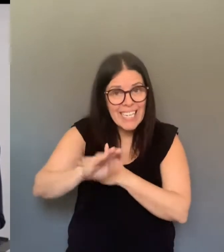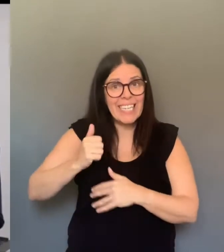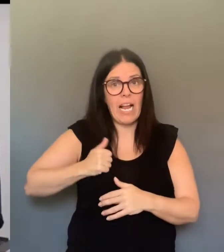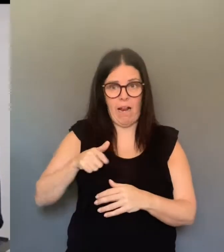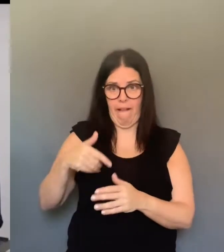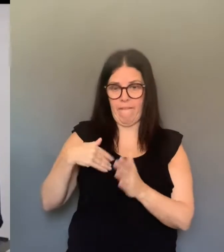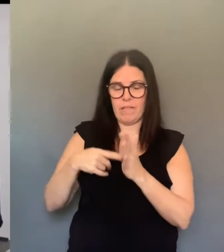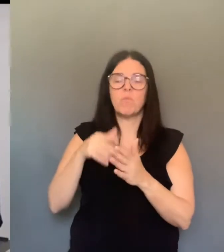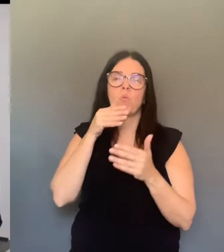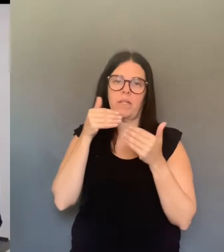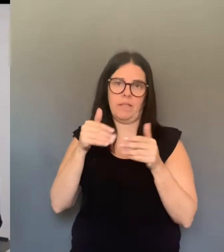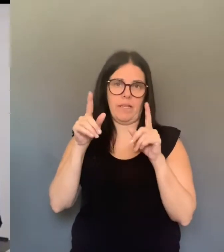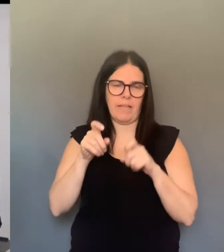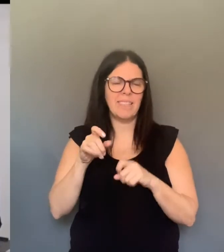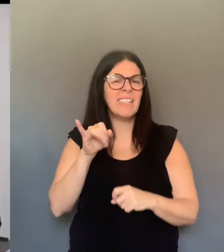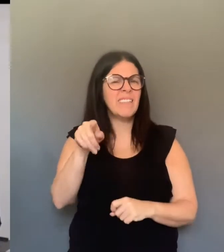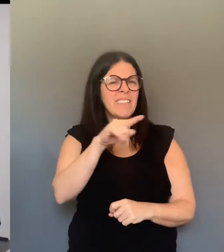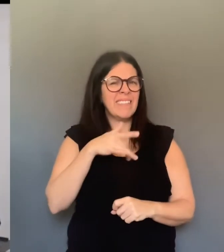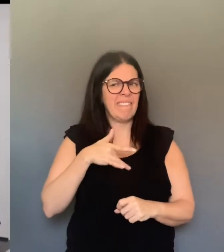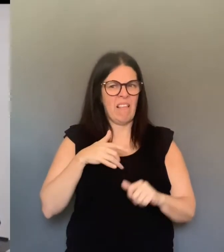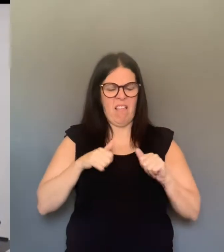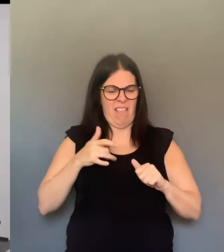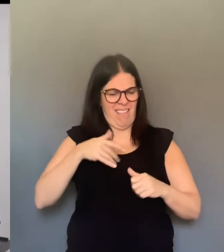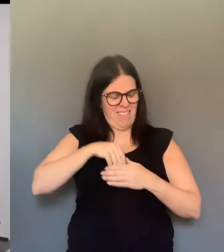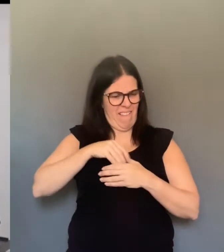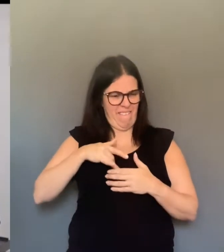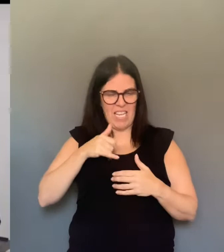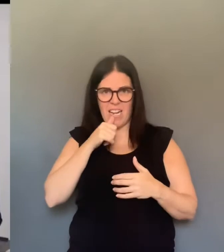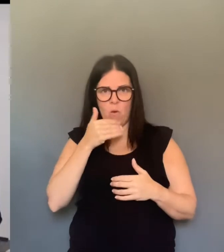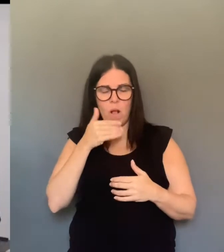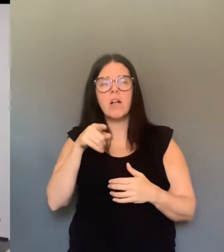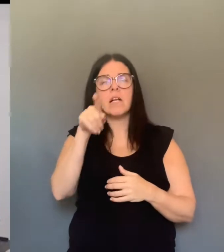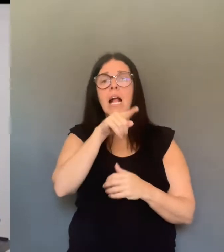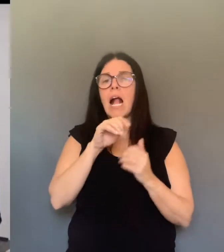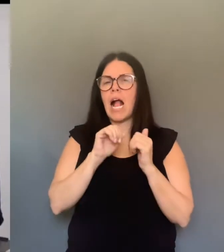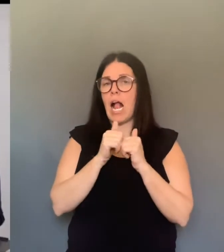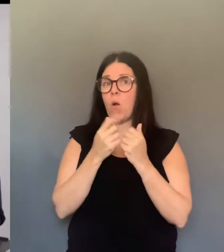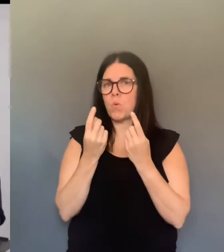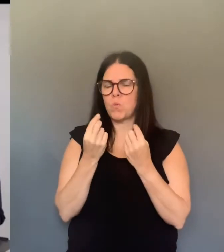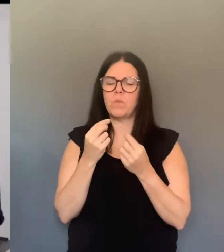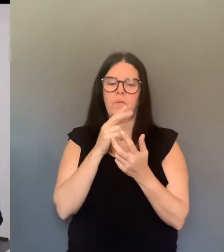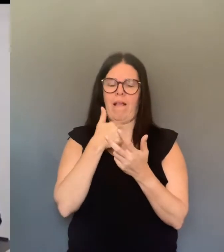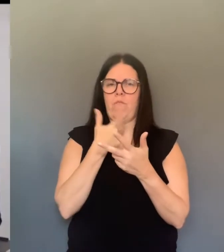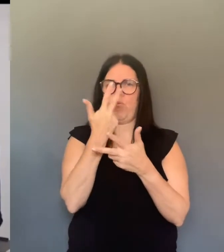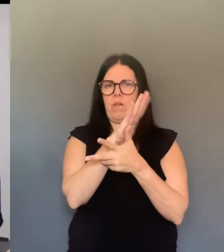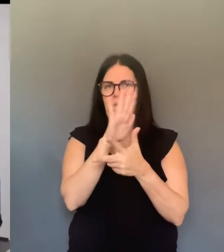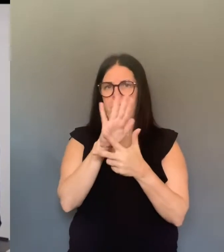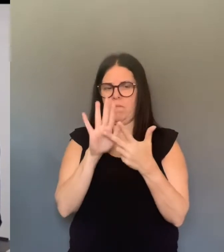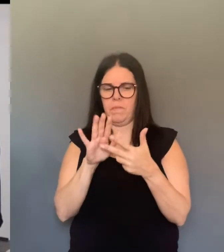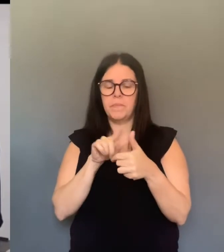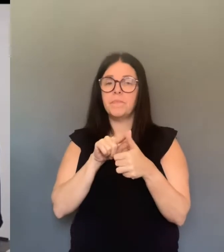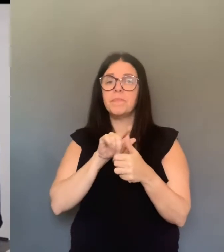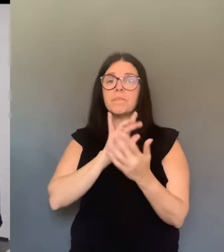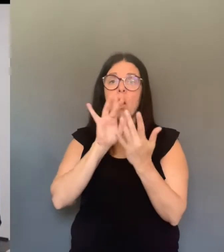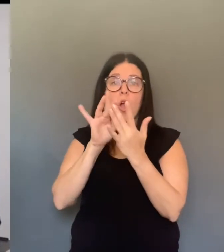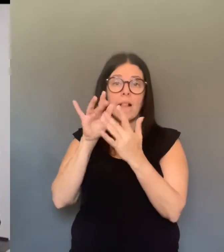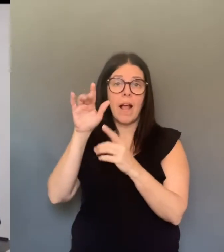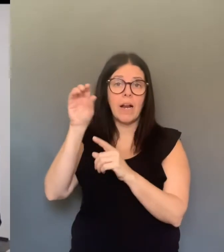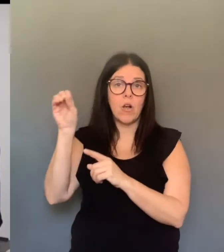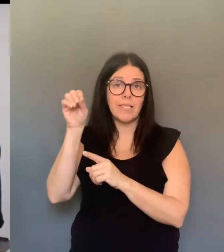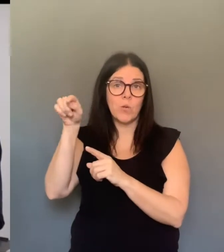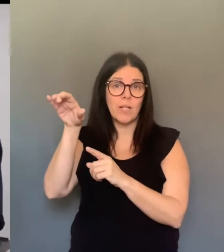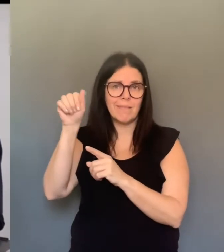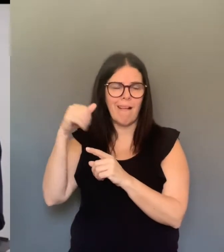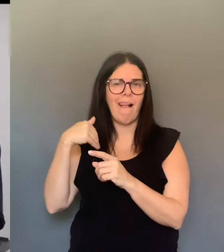provider for a phone assessment or a virtual assessment if available. They will guide you for next steps, including contacting public health